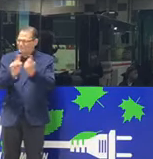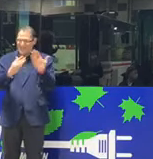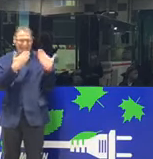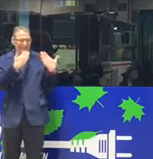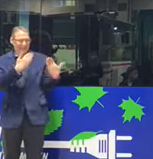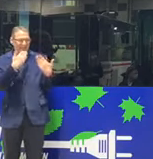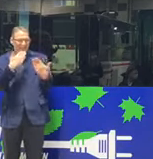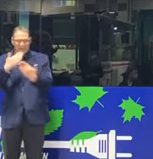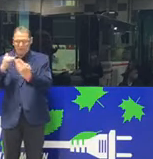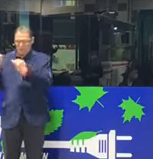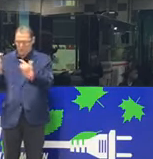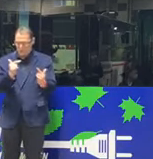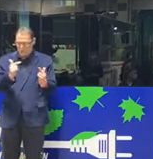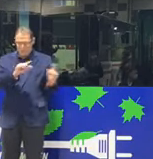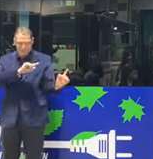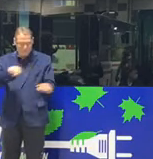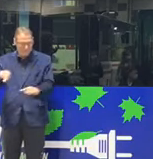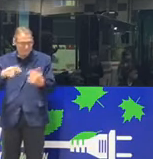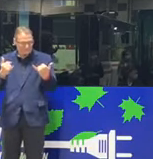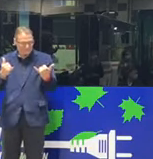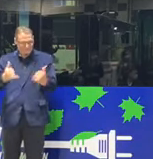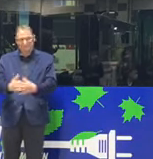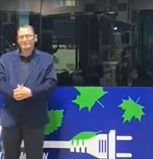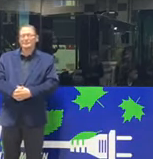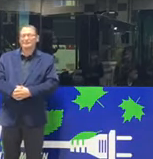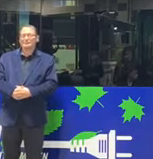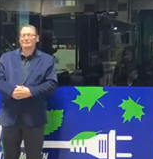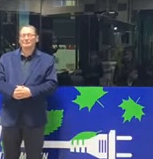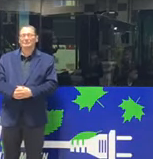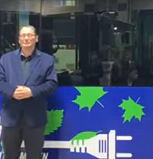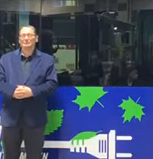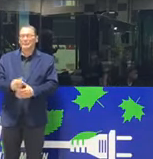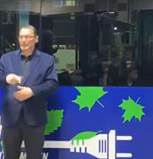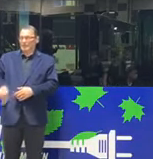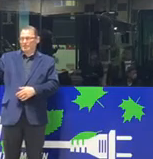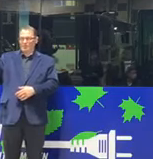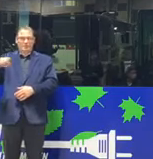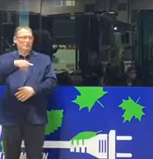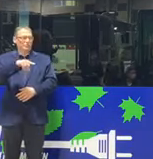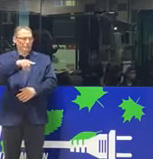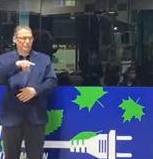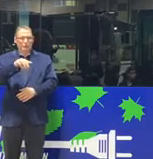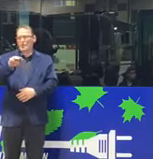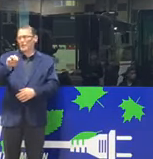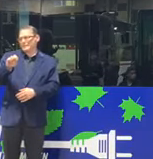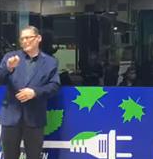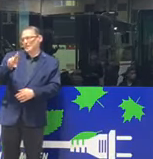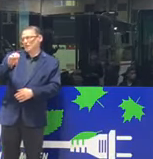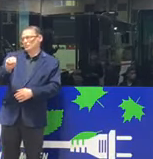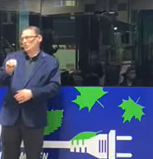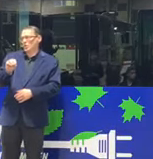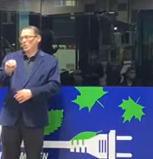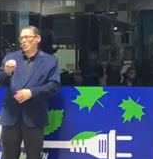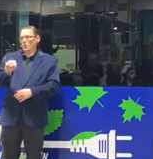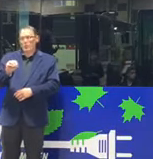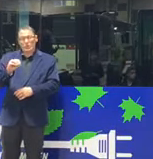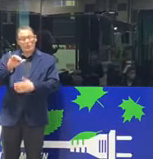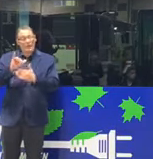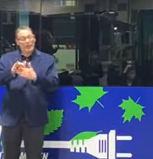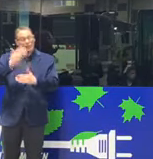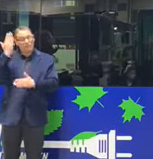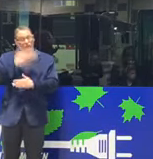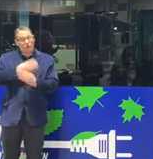you all for being here with us as well. You all, you Metro employees, you are on the front